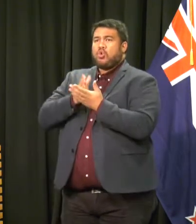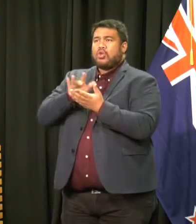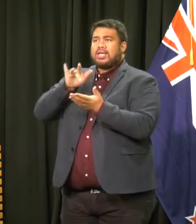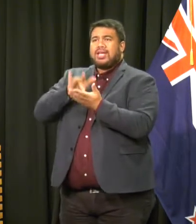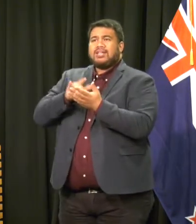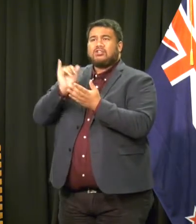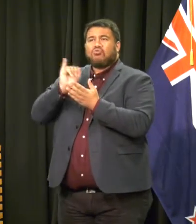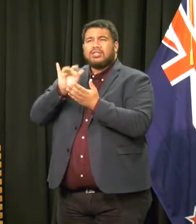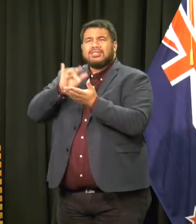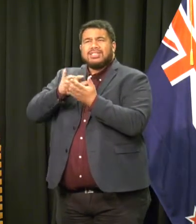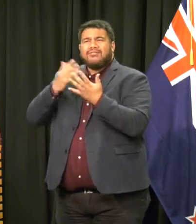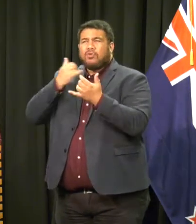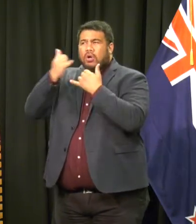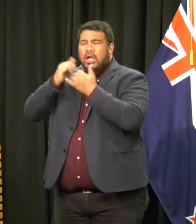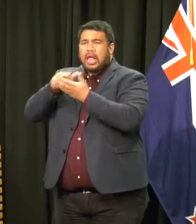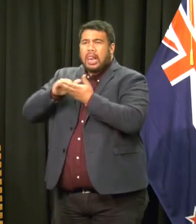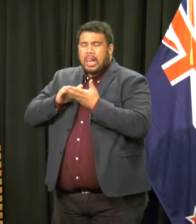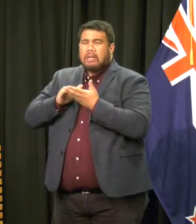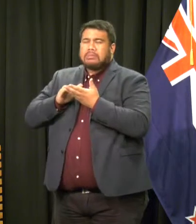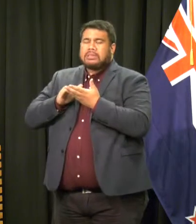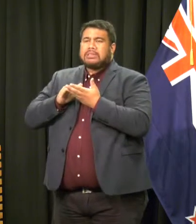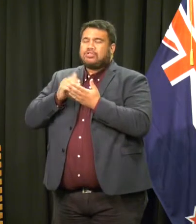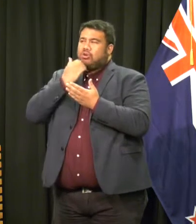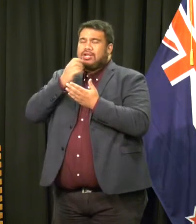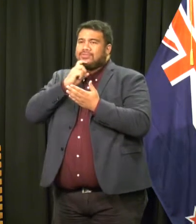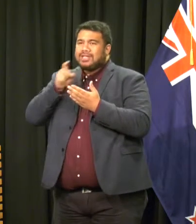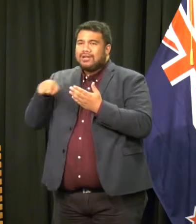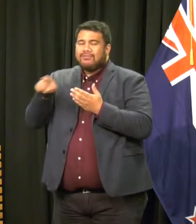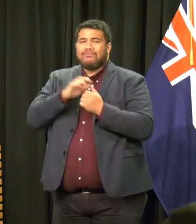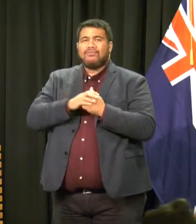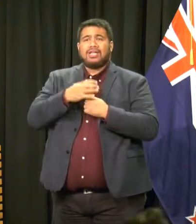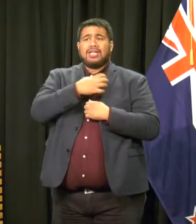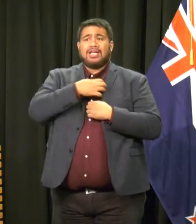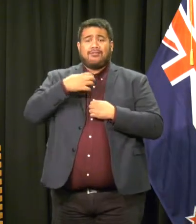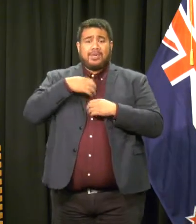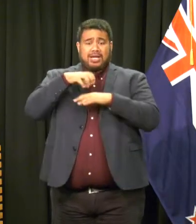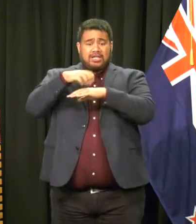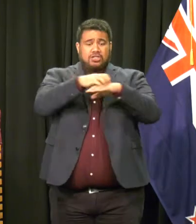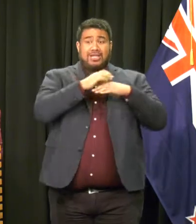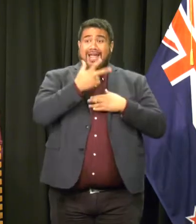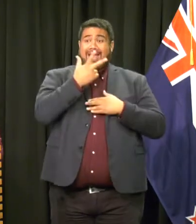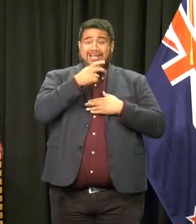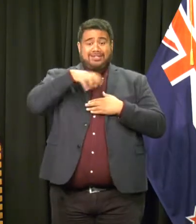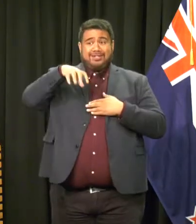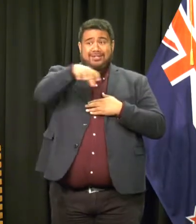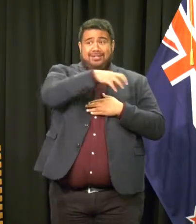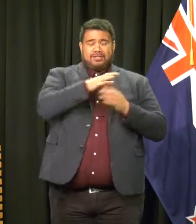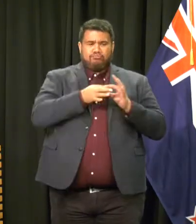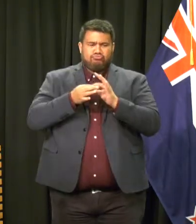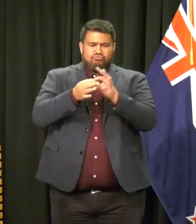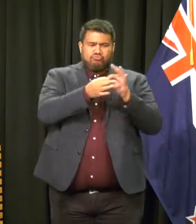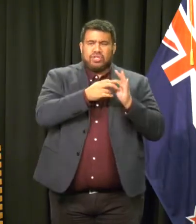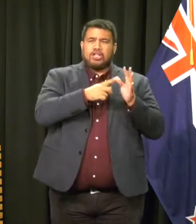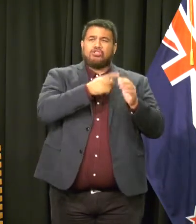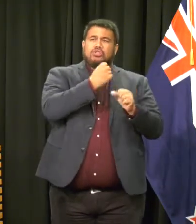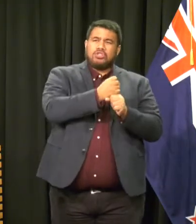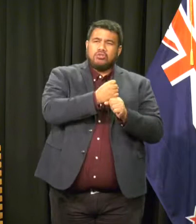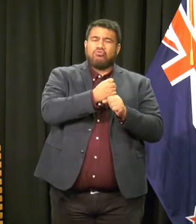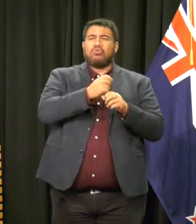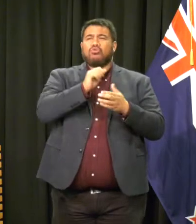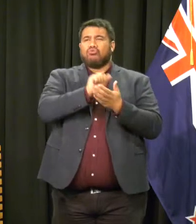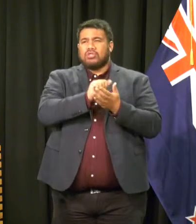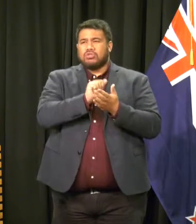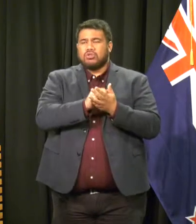crisis centres. There are 8 government agencies needing to come together to bid for change, including Attorney General, Corrections, Courts,